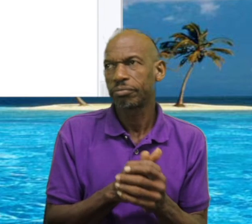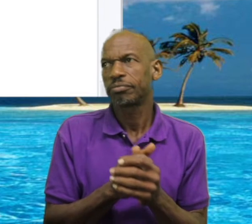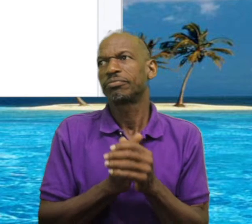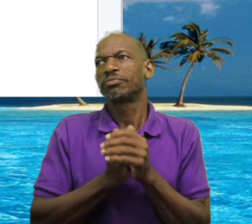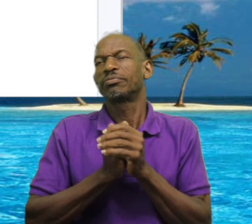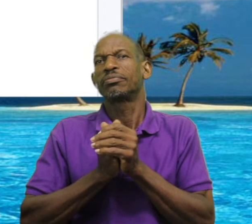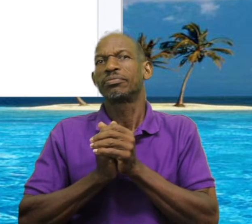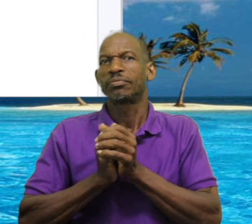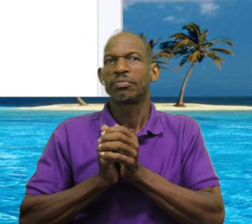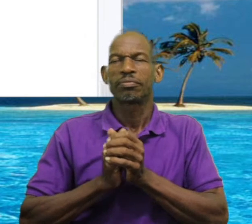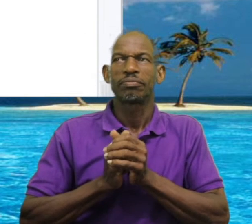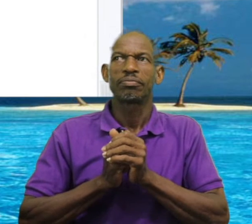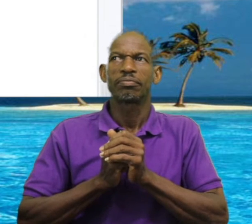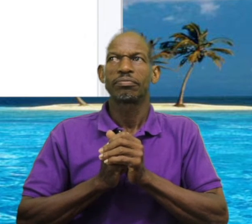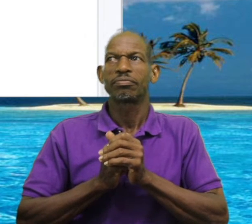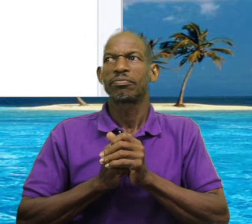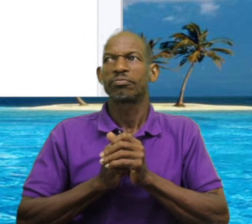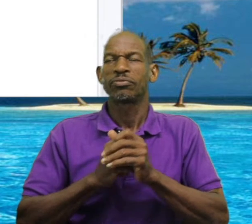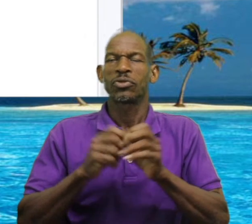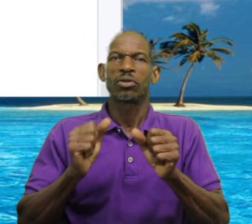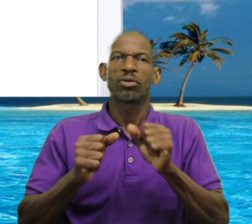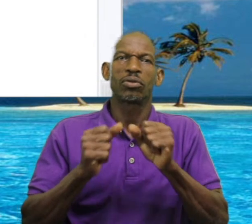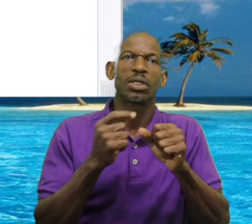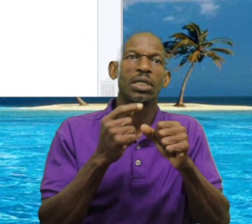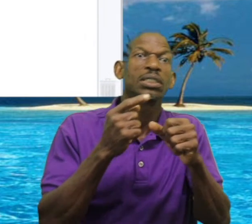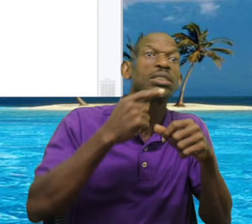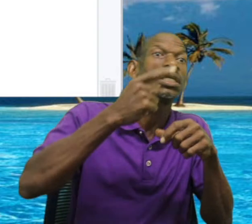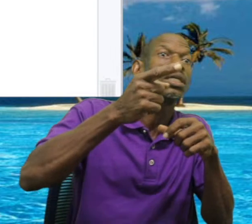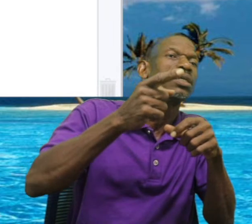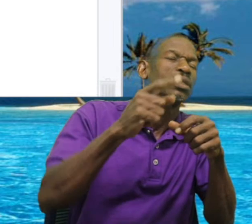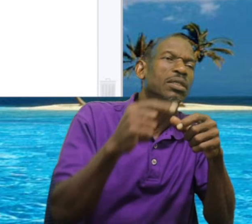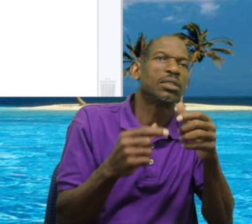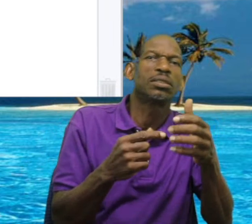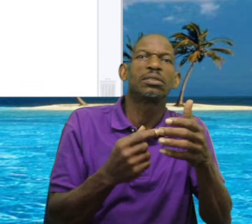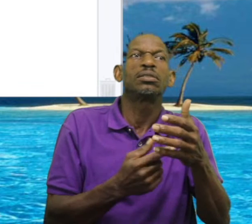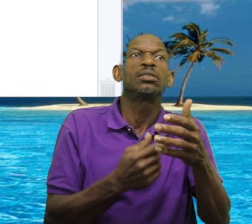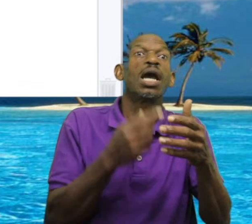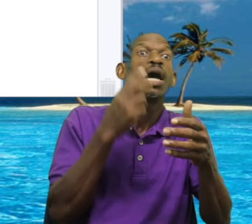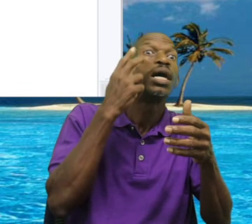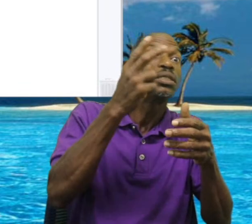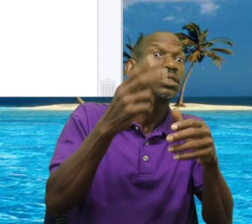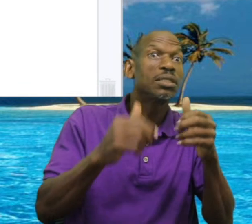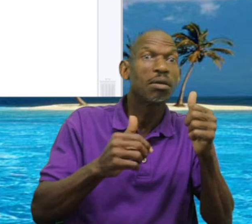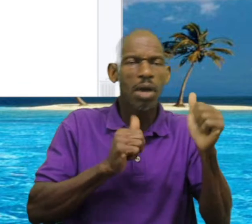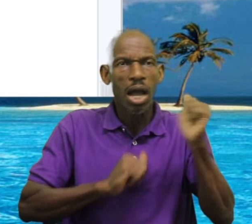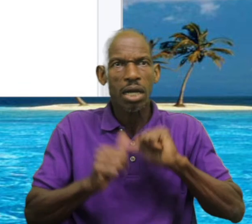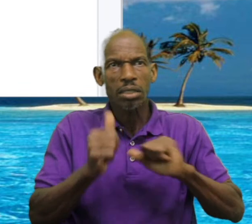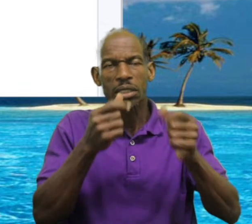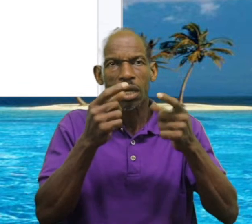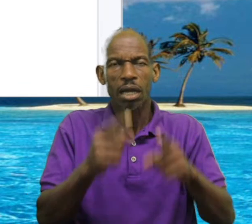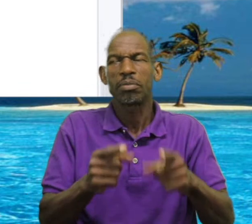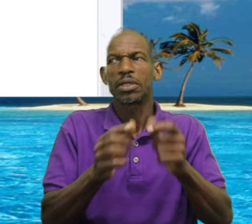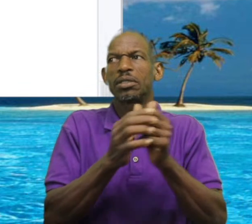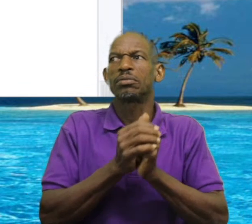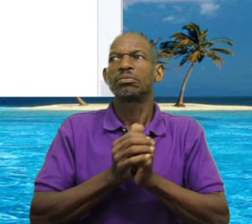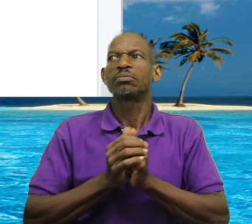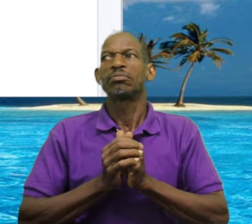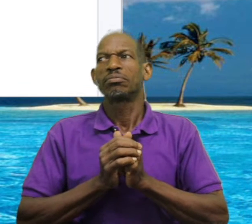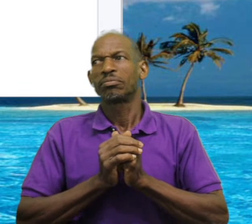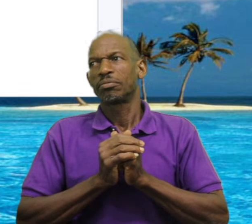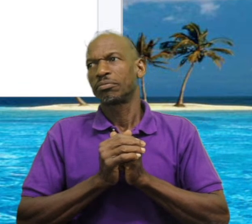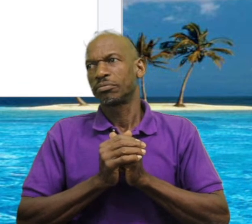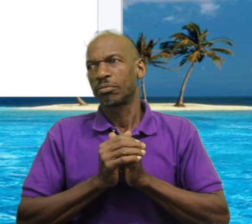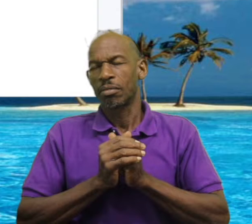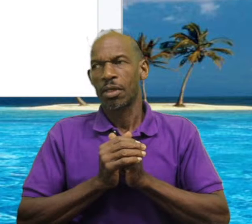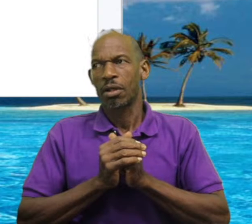saying certain things, certain actions that are taking place. So we could have eating,